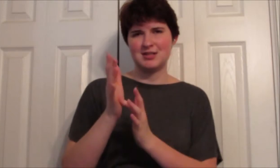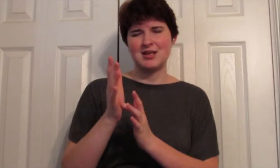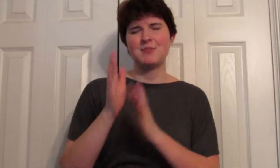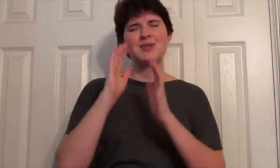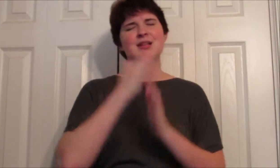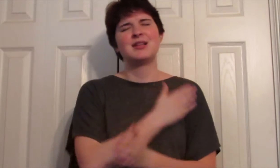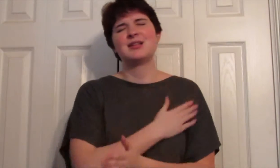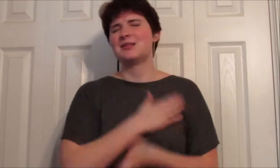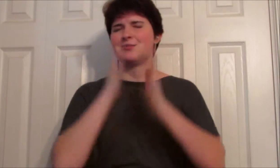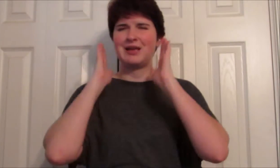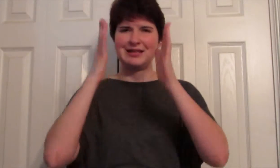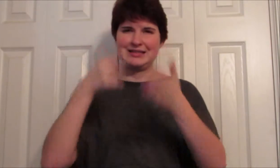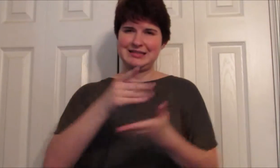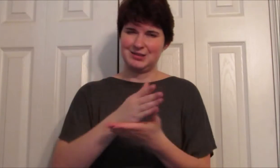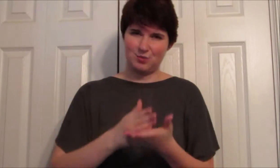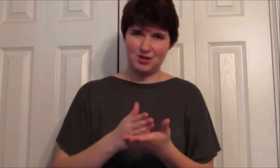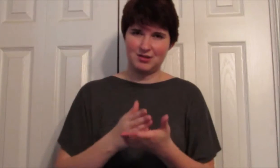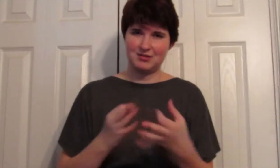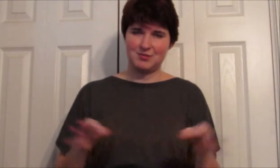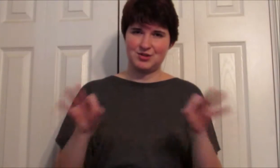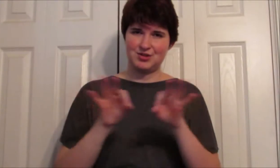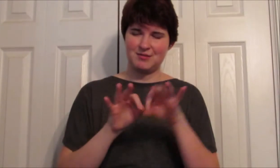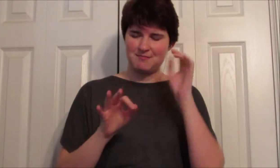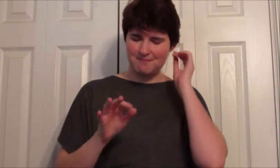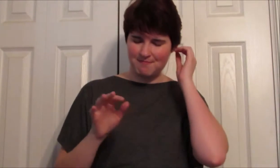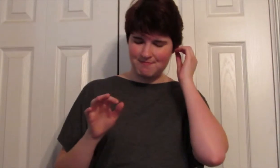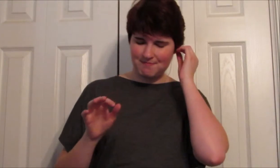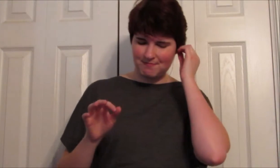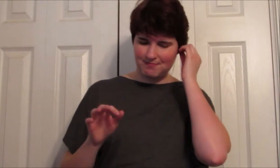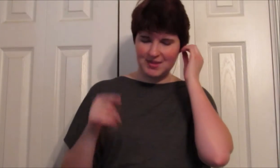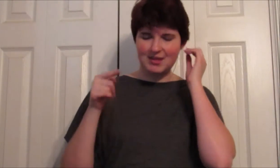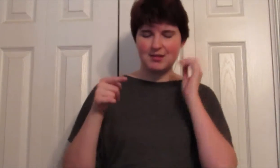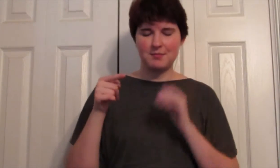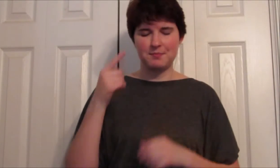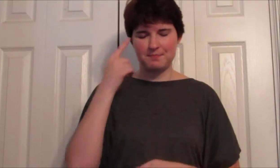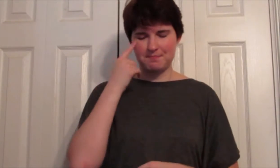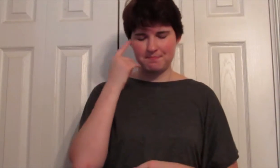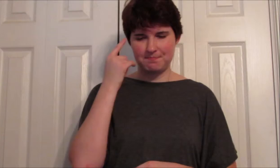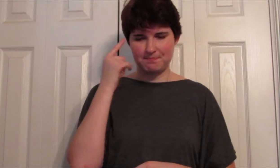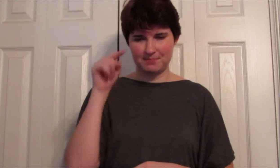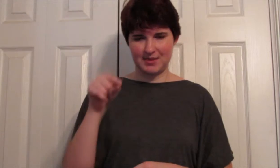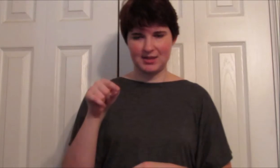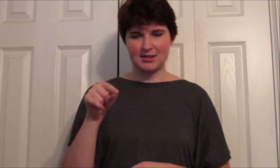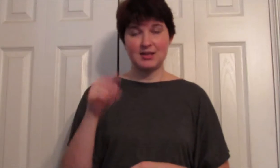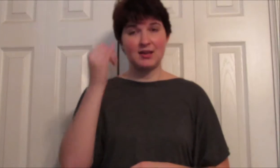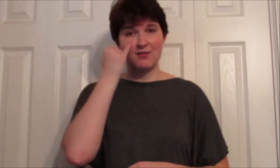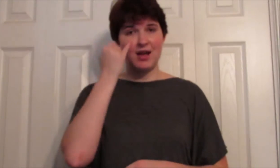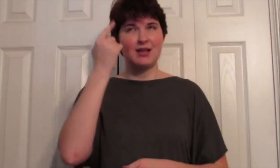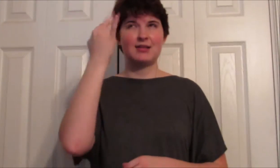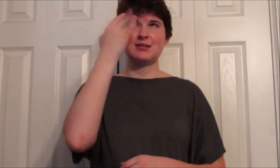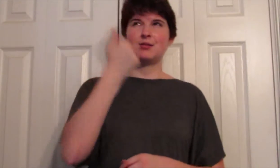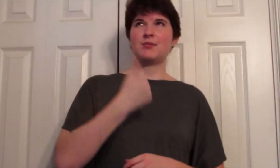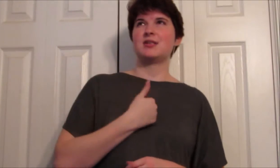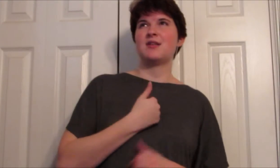this part especially. Think about it this way. If I consider myself a follower of Christ, but I'm not a grateful